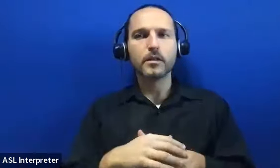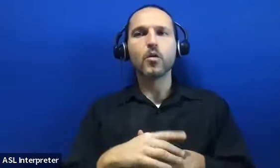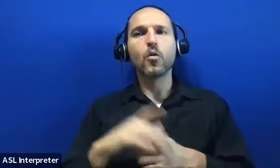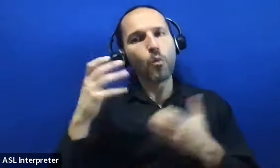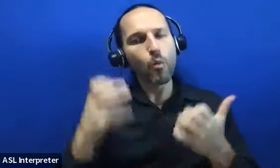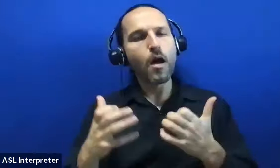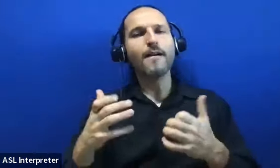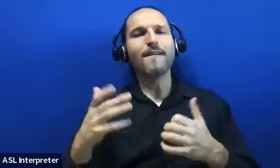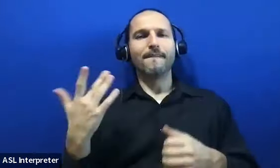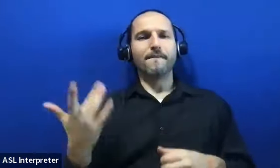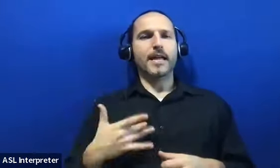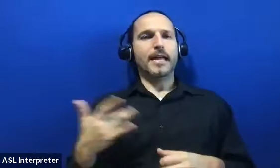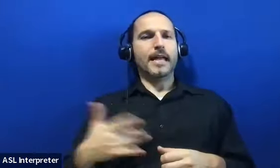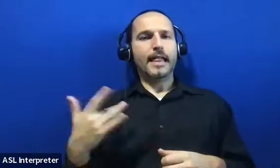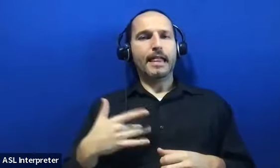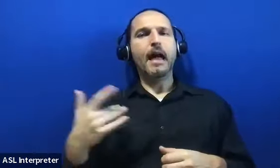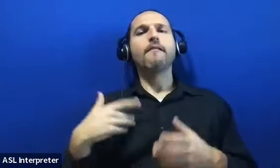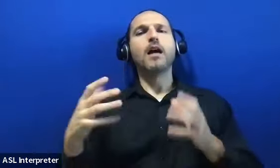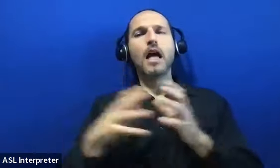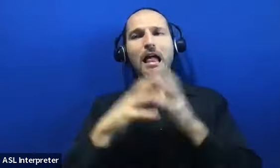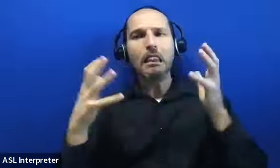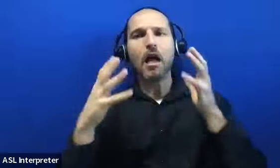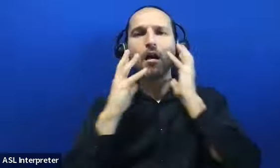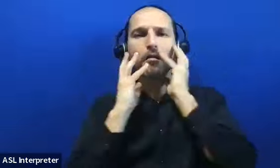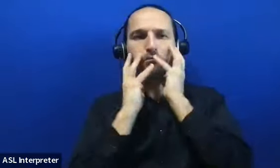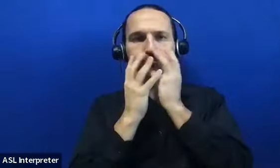able to sense that there is a lot there.